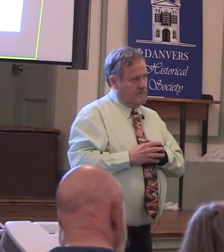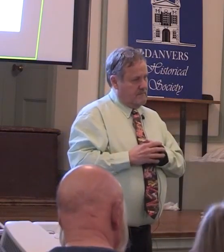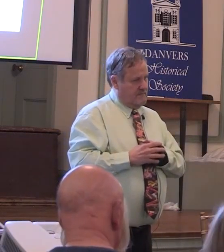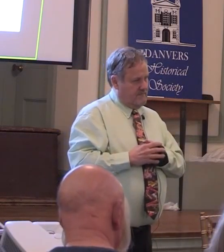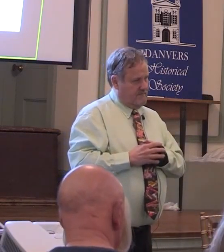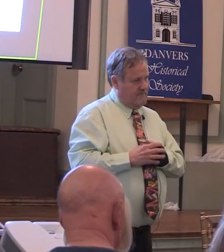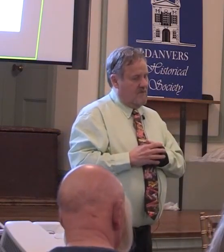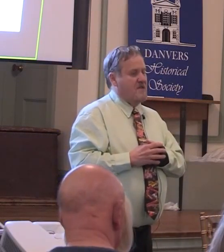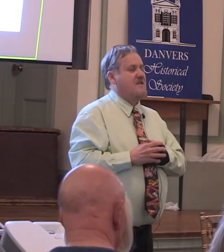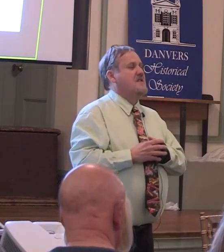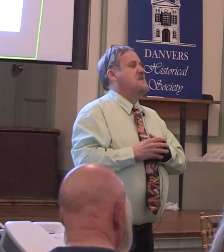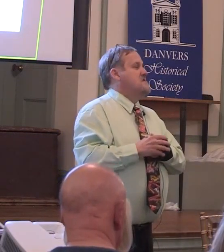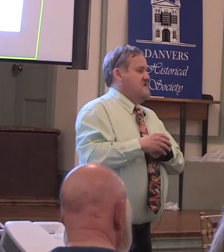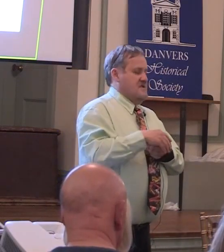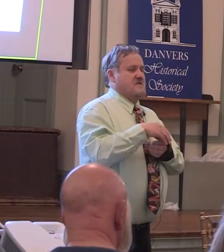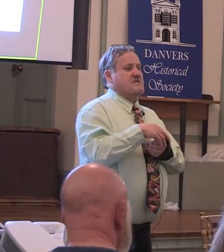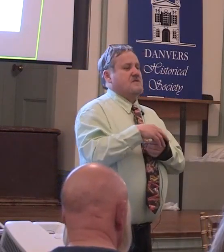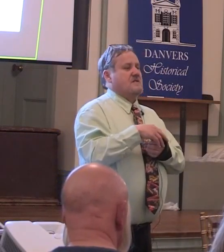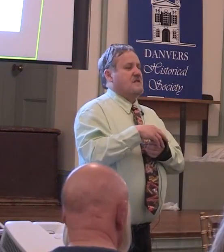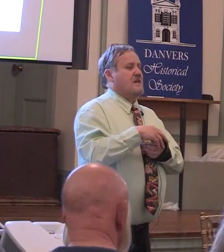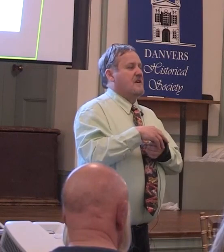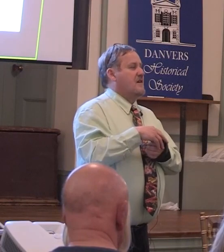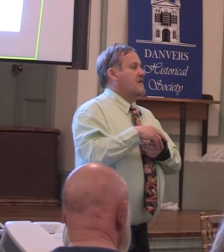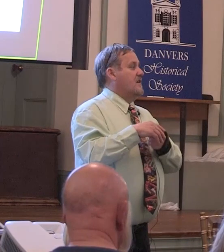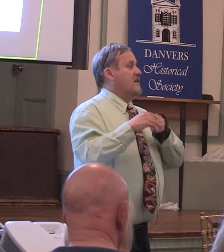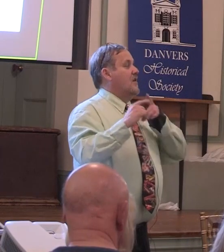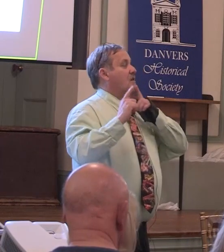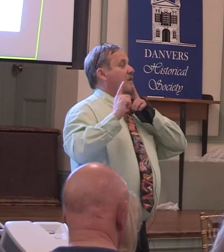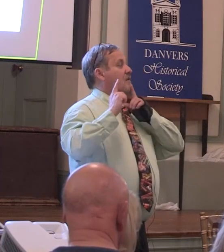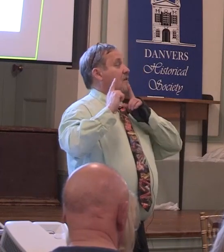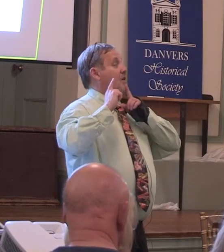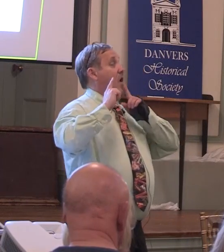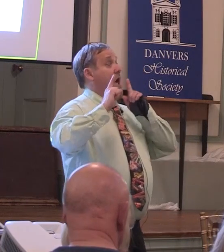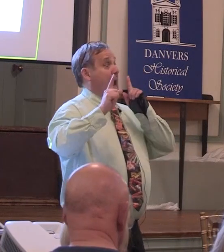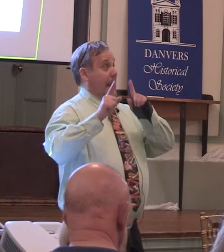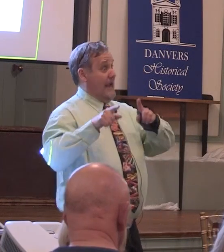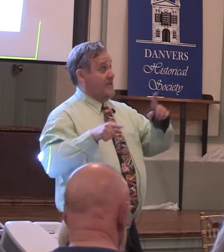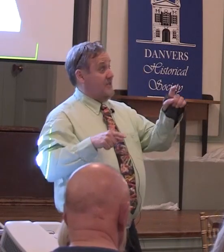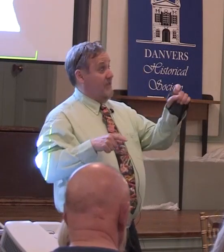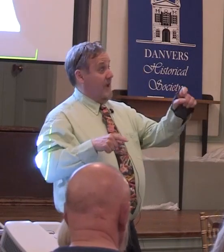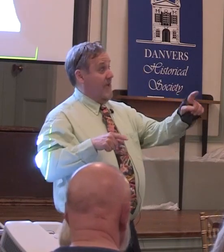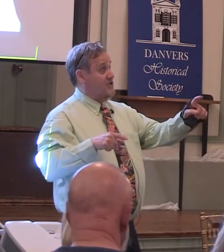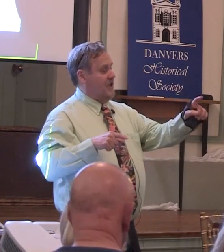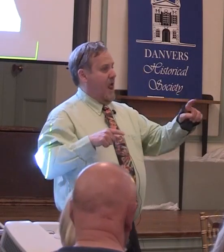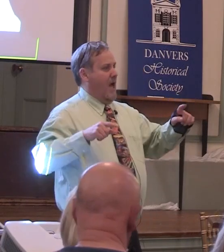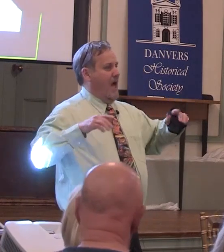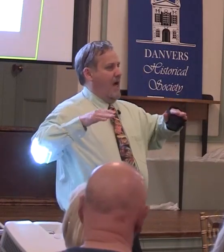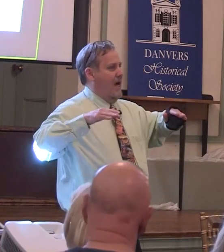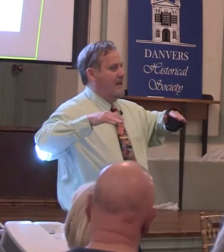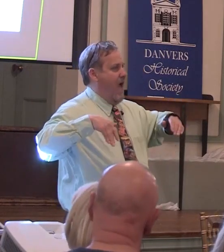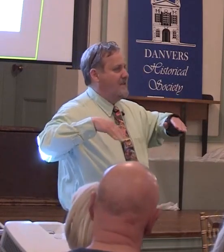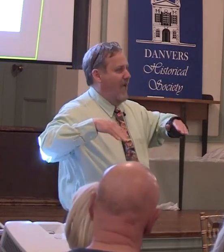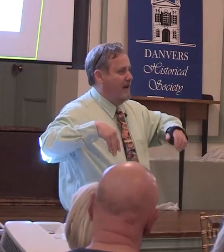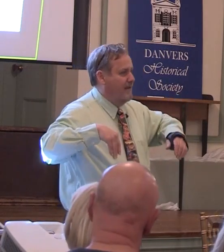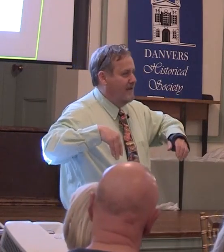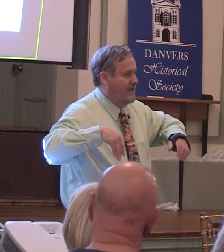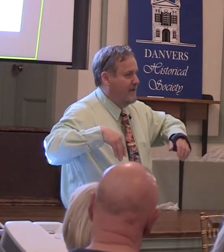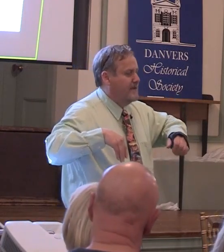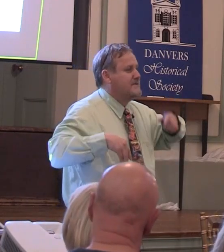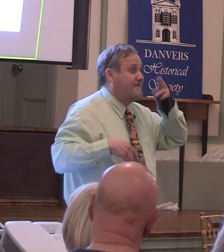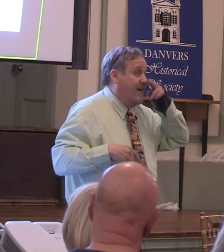Does the home have any kind of museum or history? Answer the question. Not